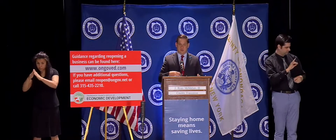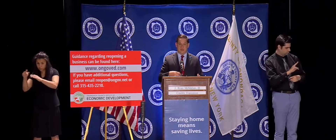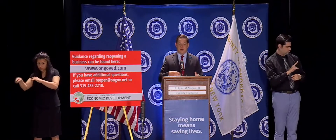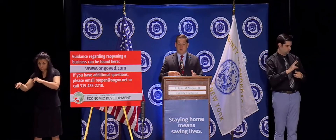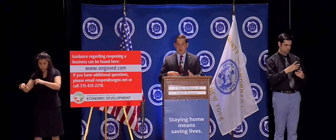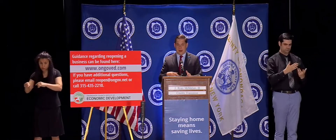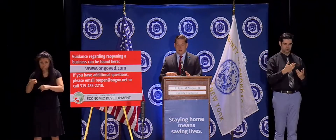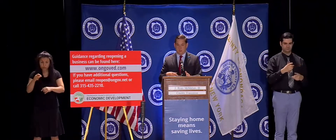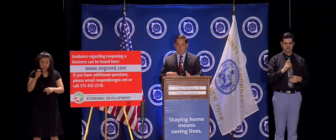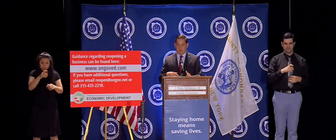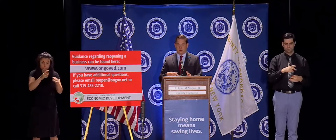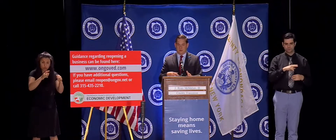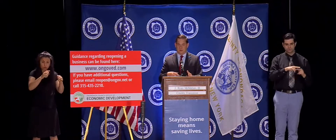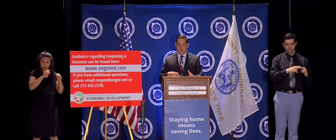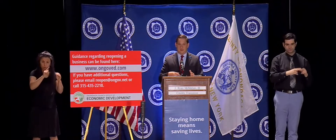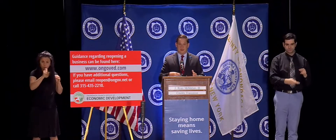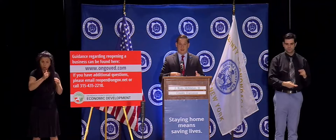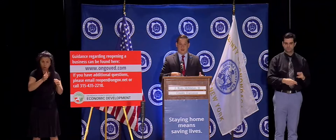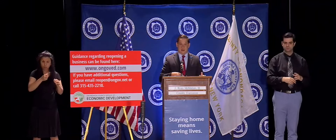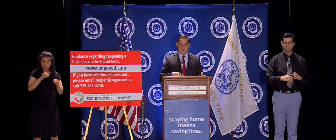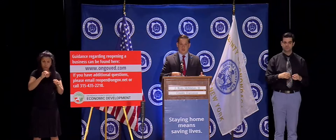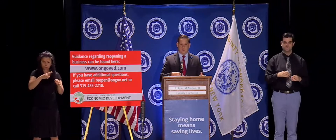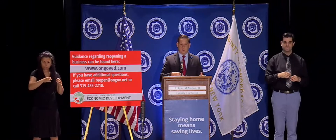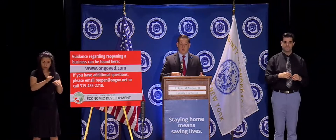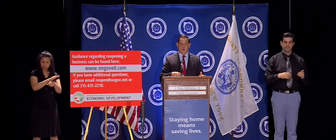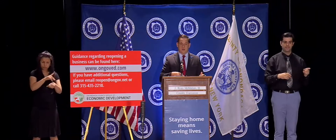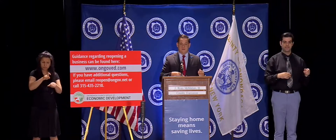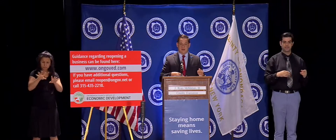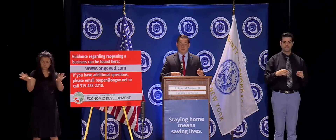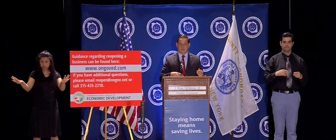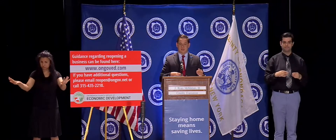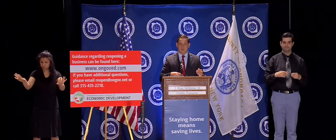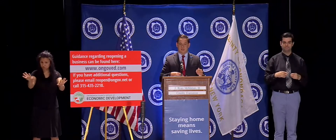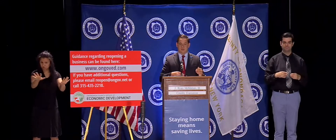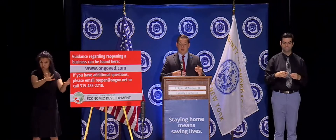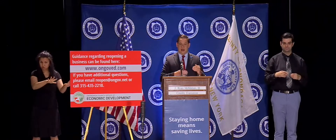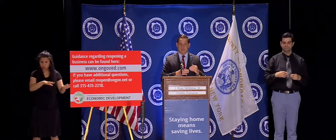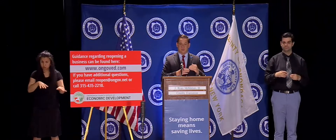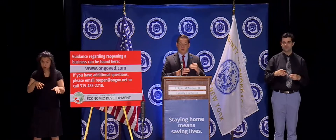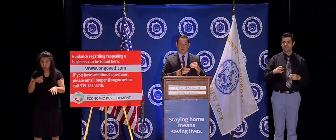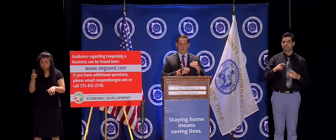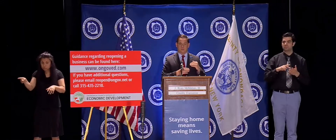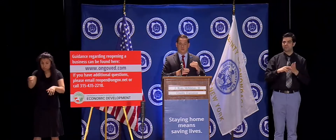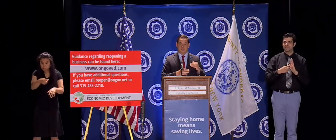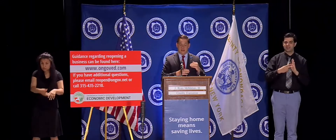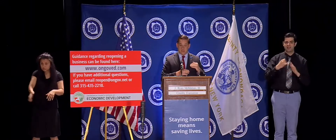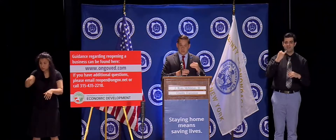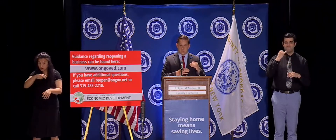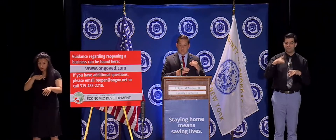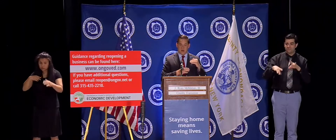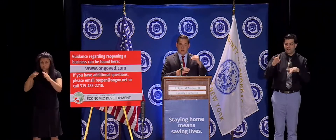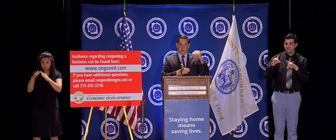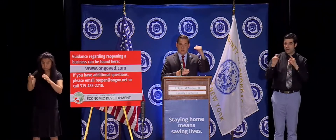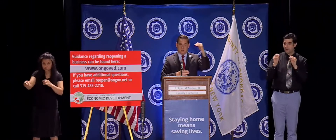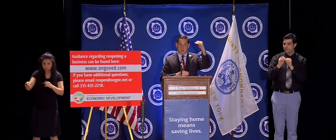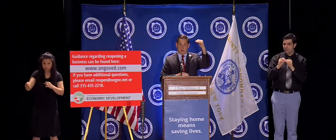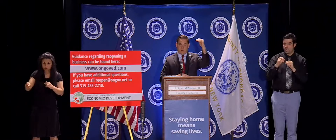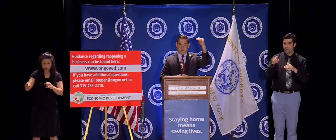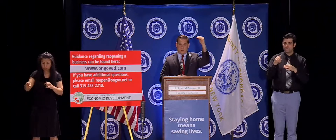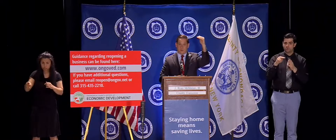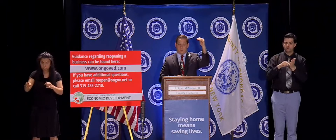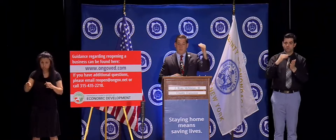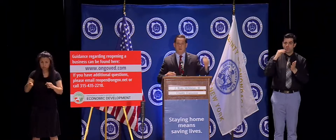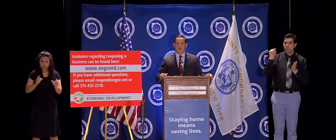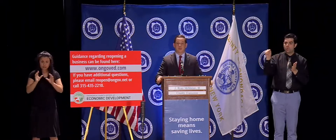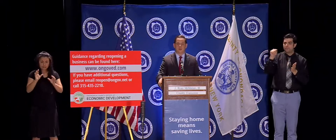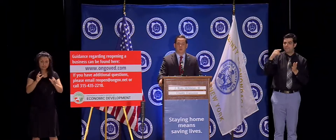seniors are going to need to go to the hospital. And so eventually your hospital percentages are going to keep going